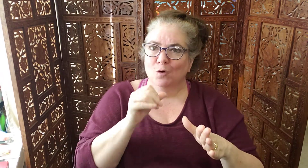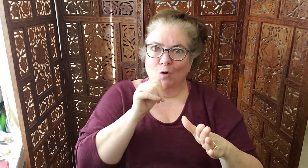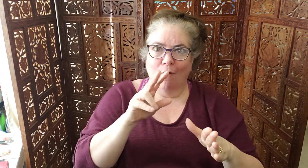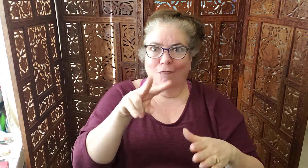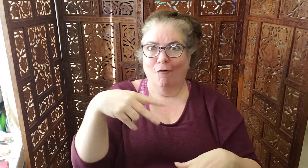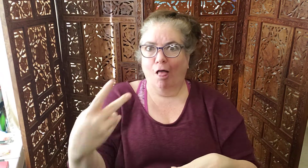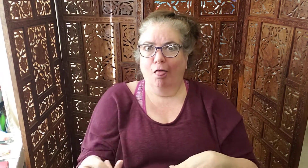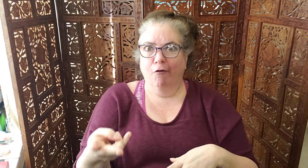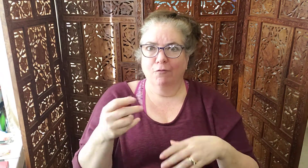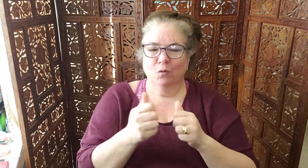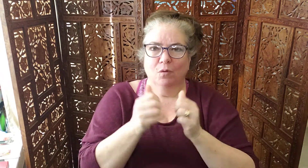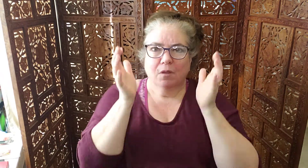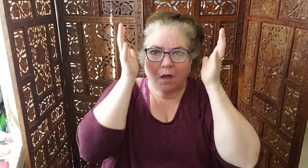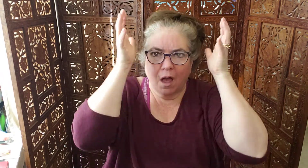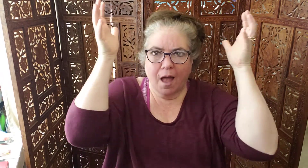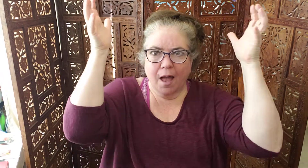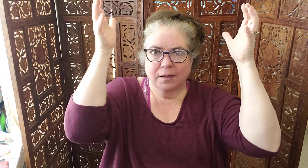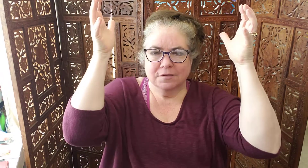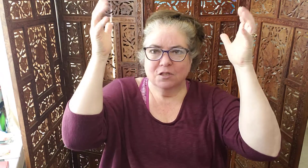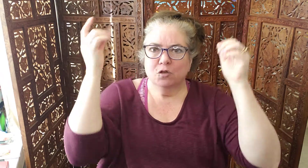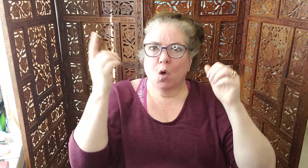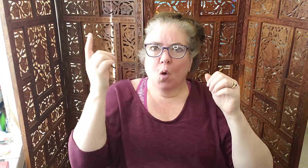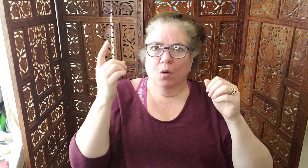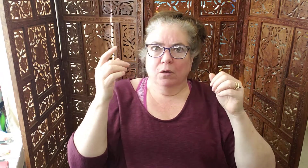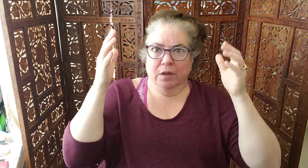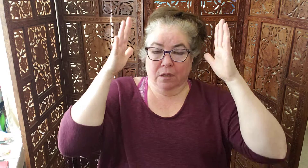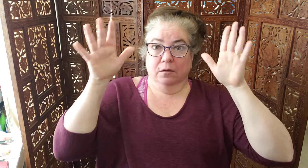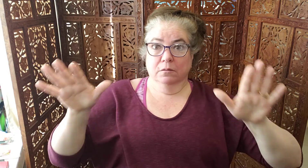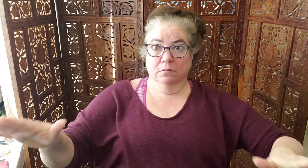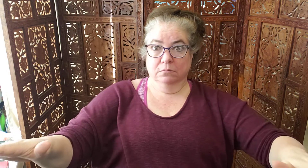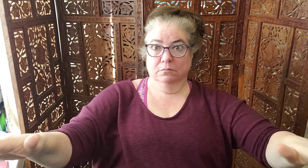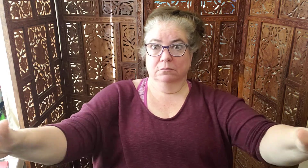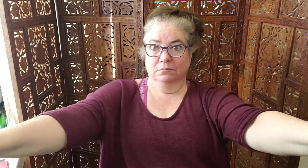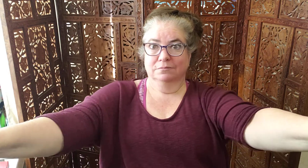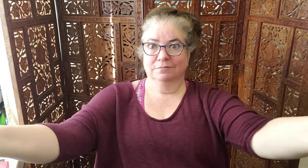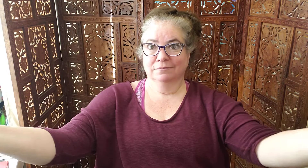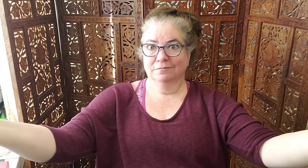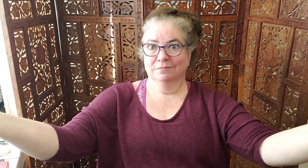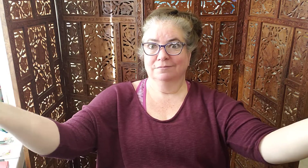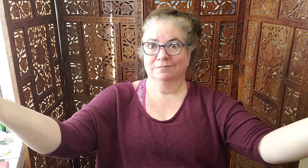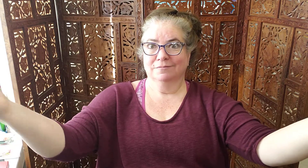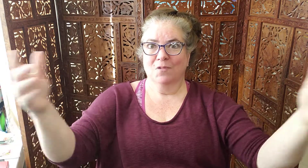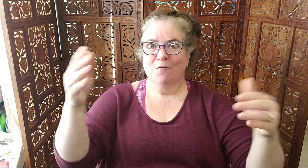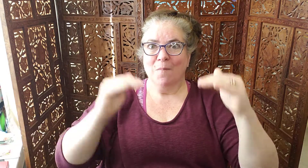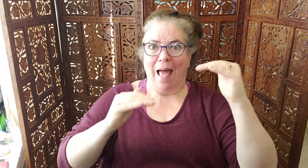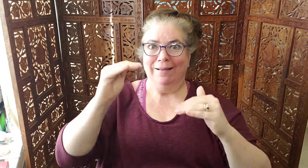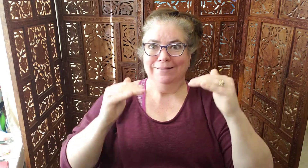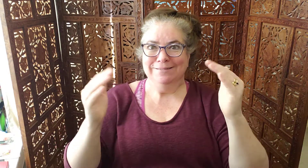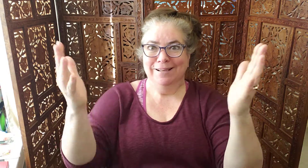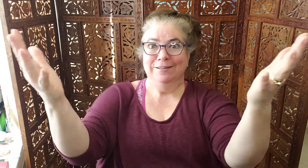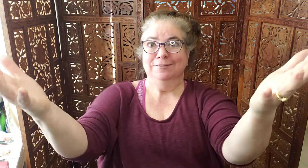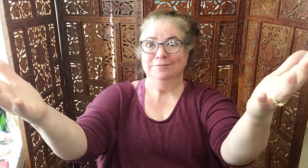their arms were often outstretched. They called that the Ziegfeld